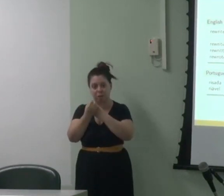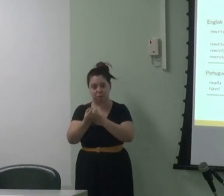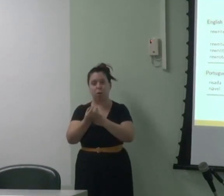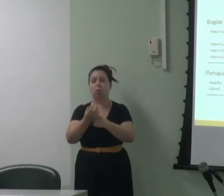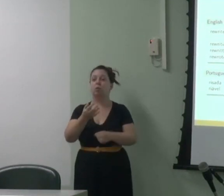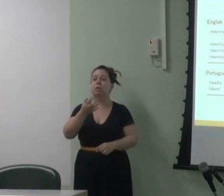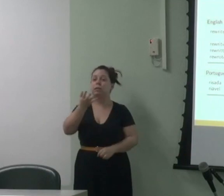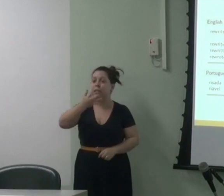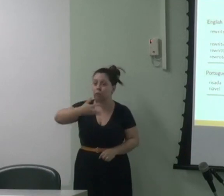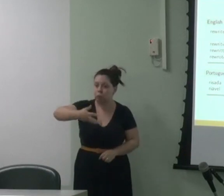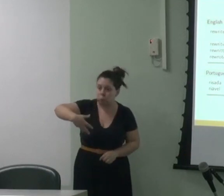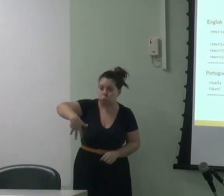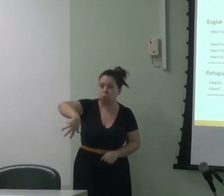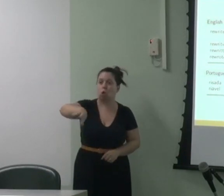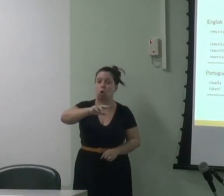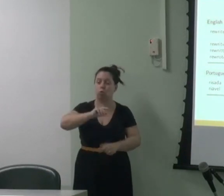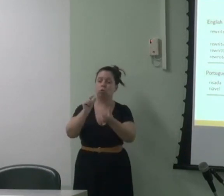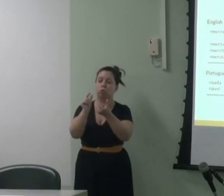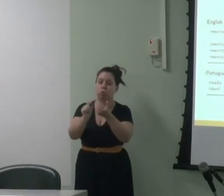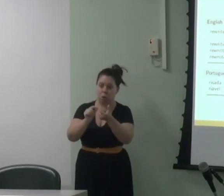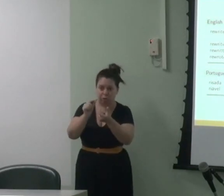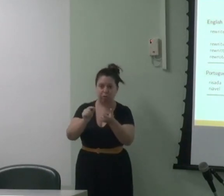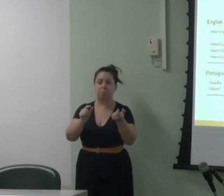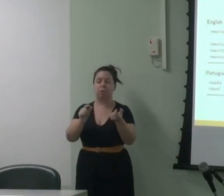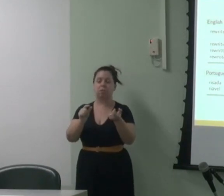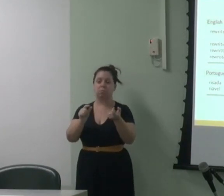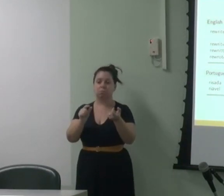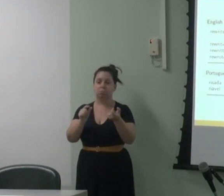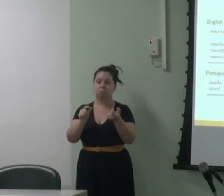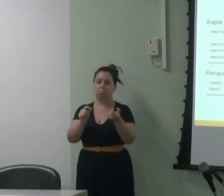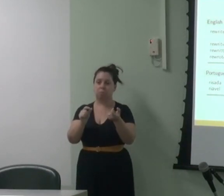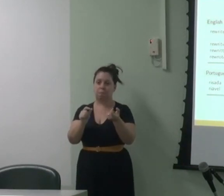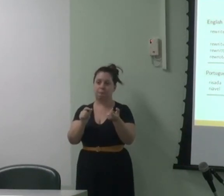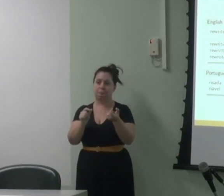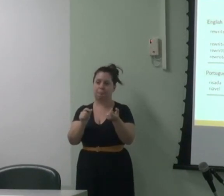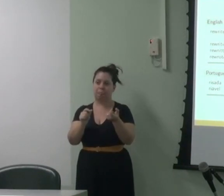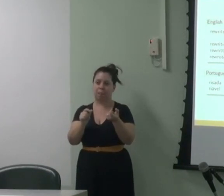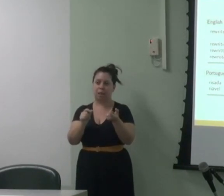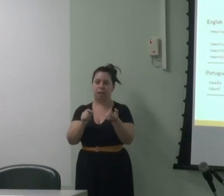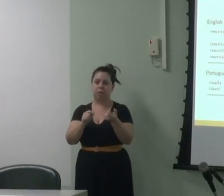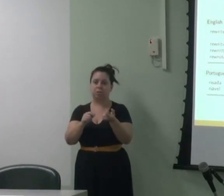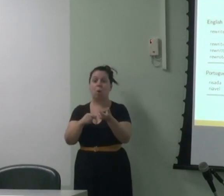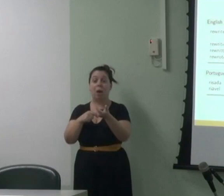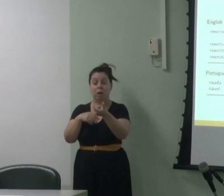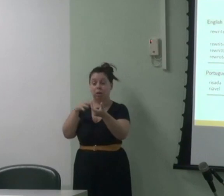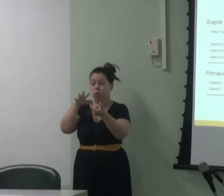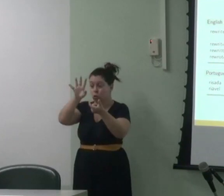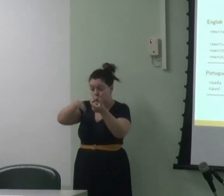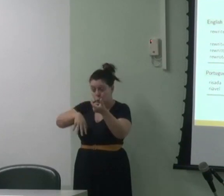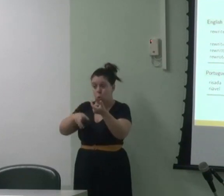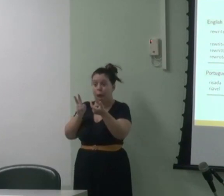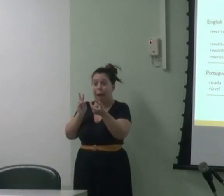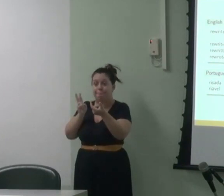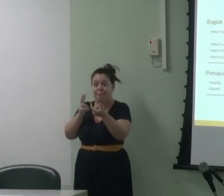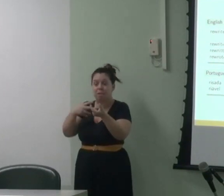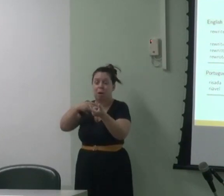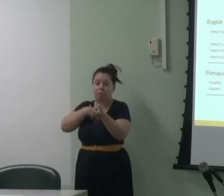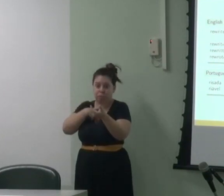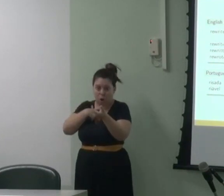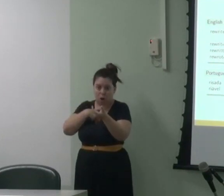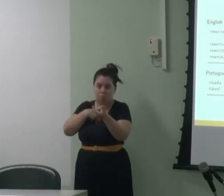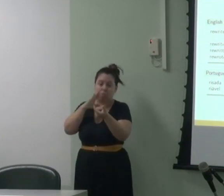one morpheme, that they are just different attested forms of the same morpheme. So that's the